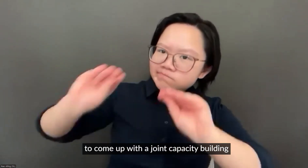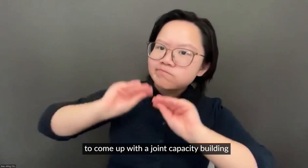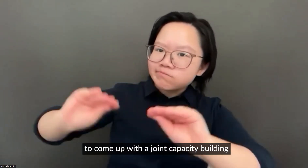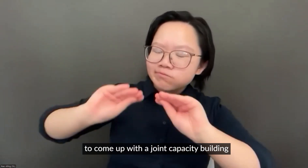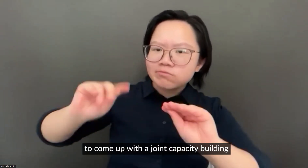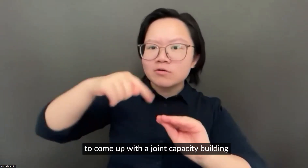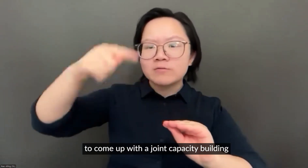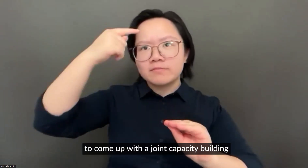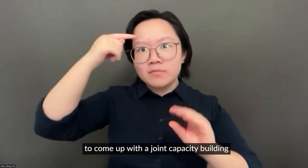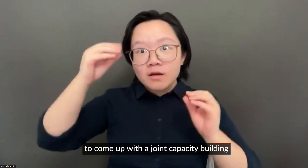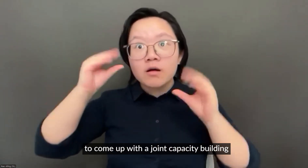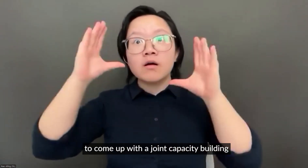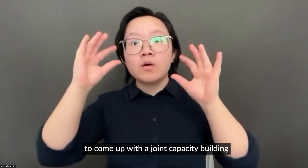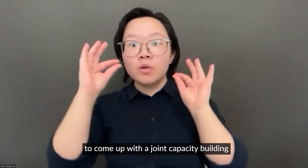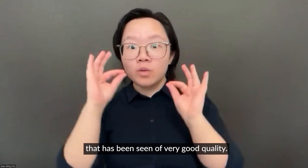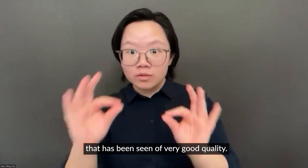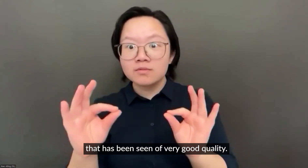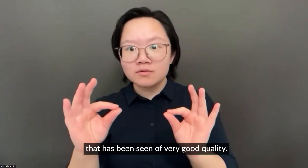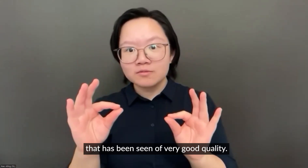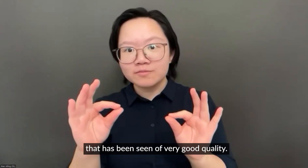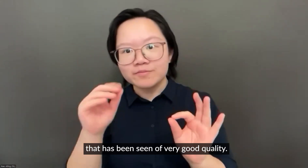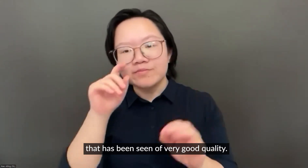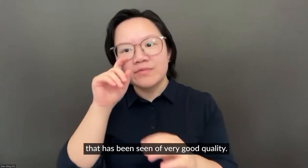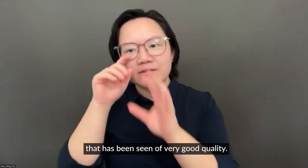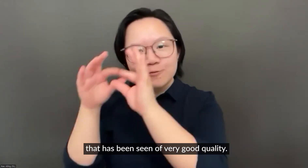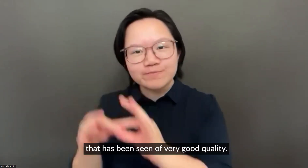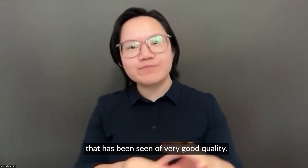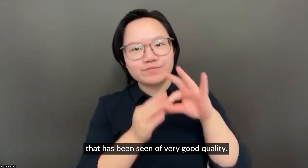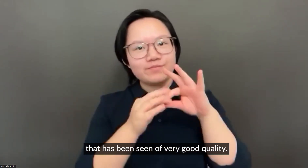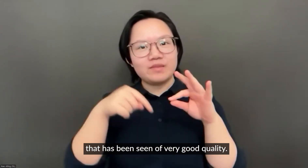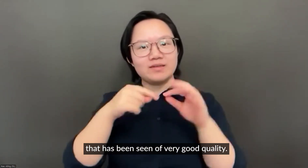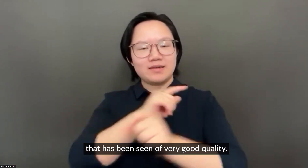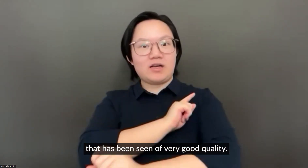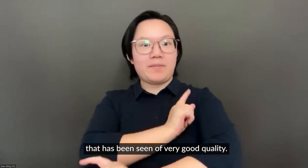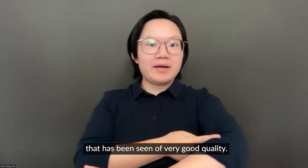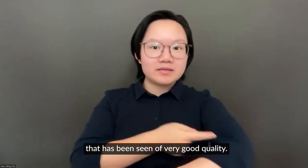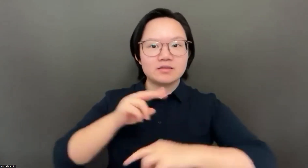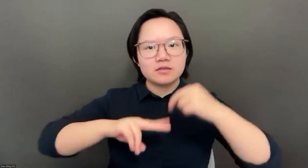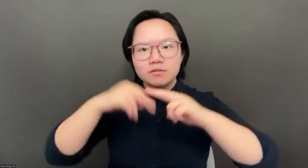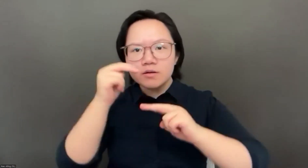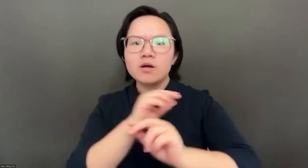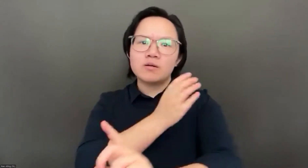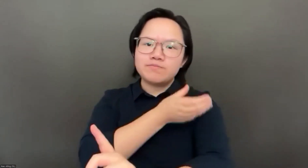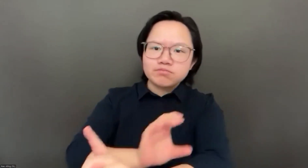up with a joint capacity building that has been seen of very good quality.